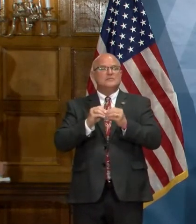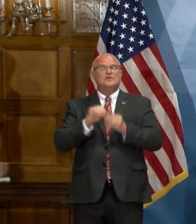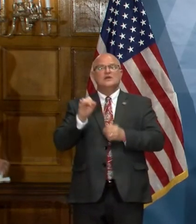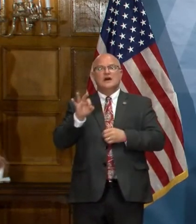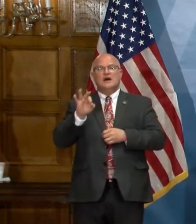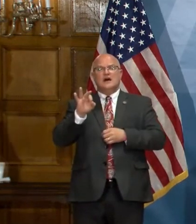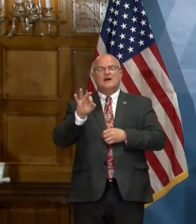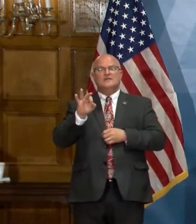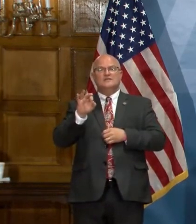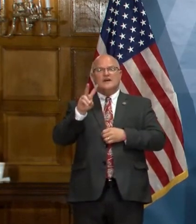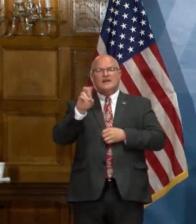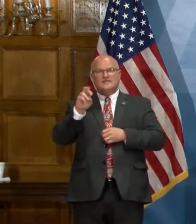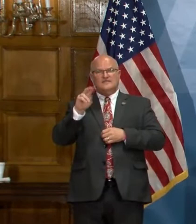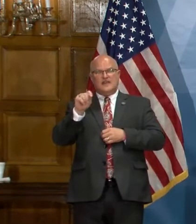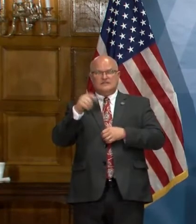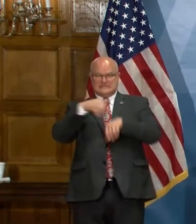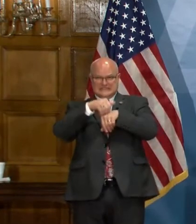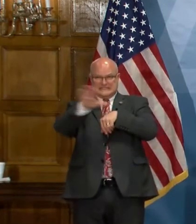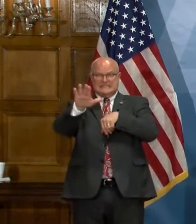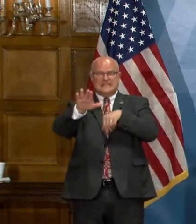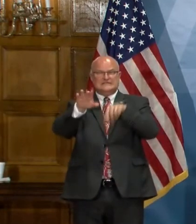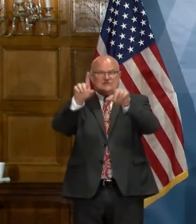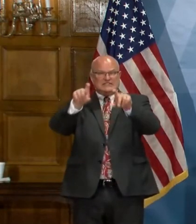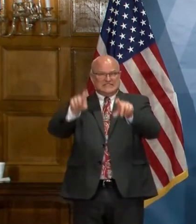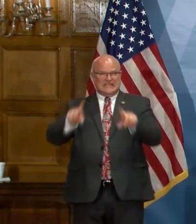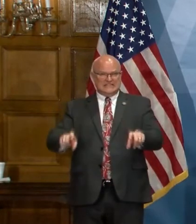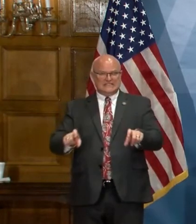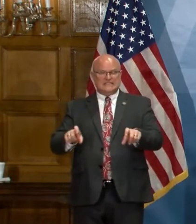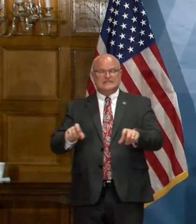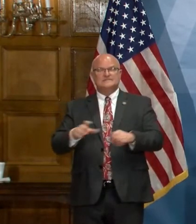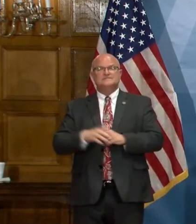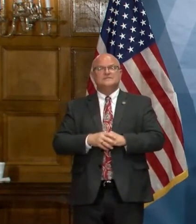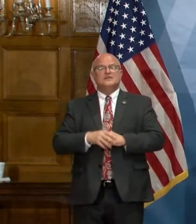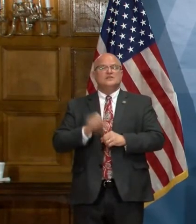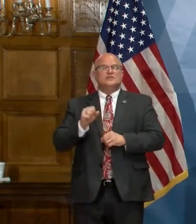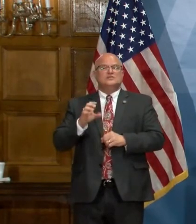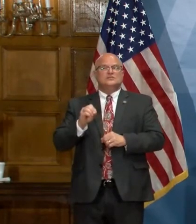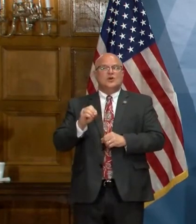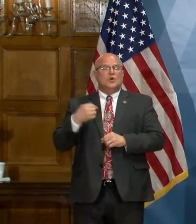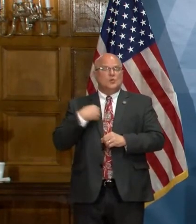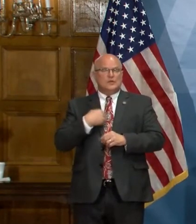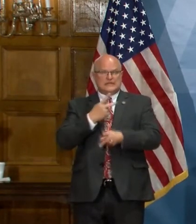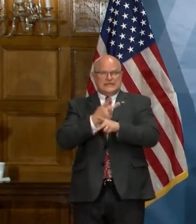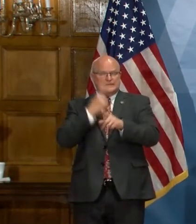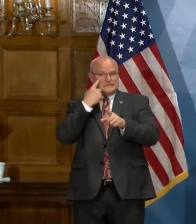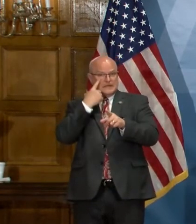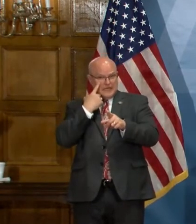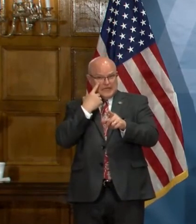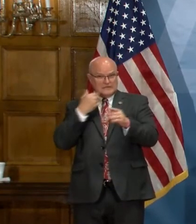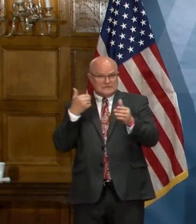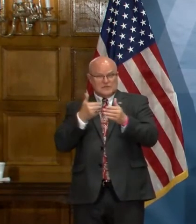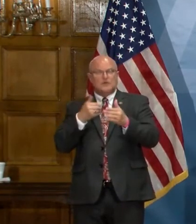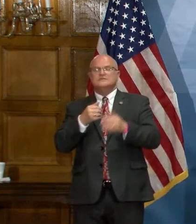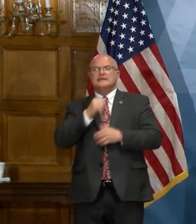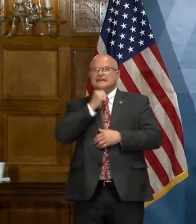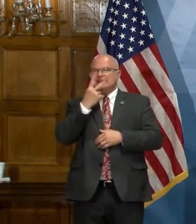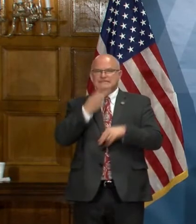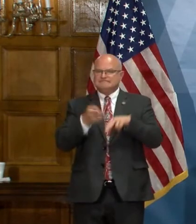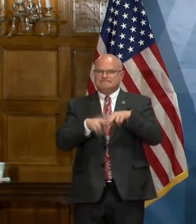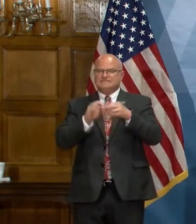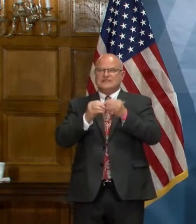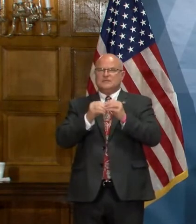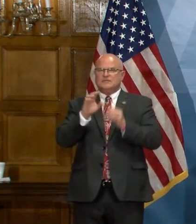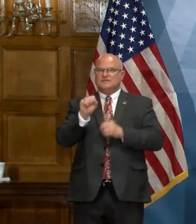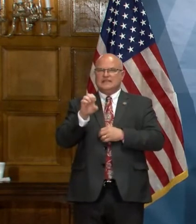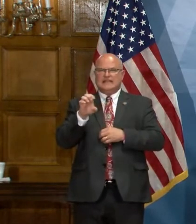isolates that are being sent for sequencing and for genomic determination. So we're keeping a very close eye on this. We're not seeing increase in the number